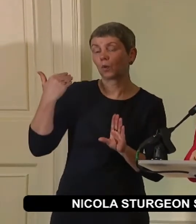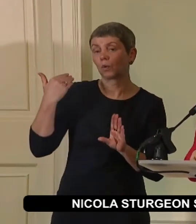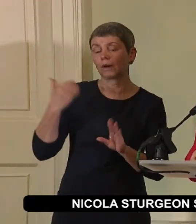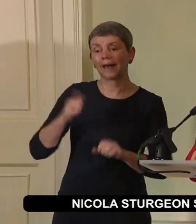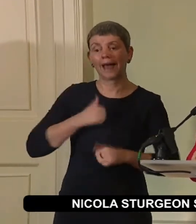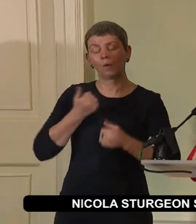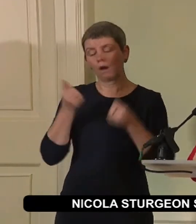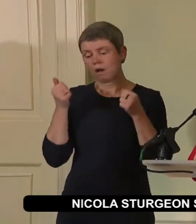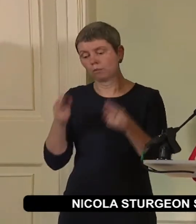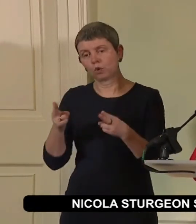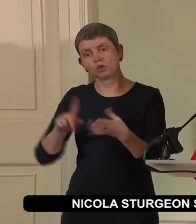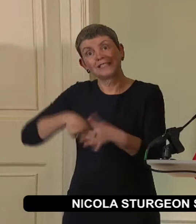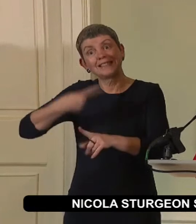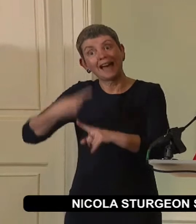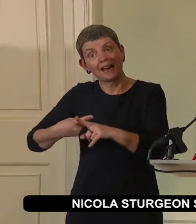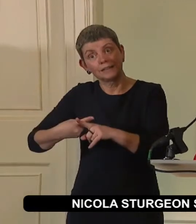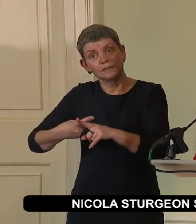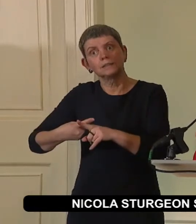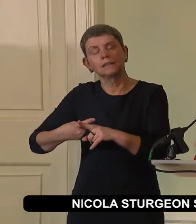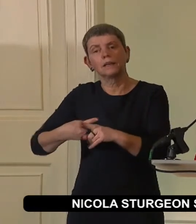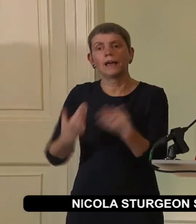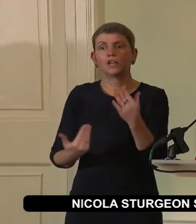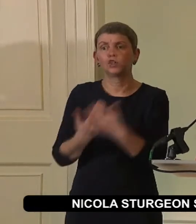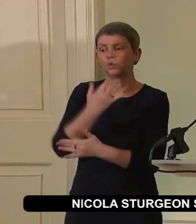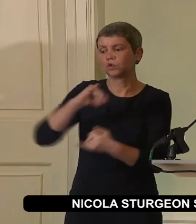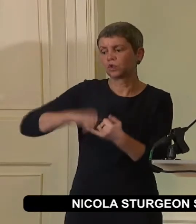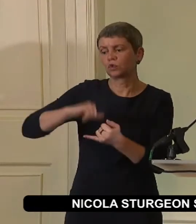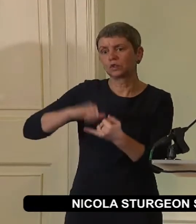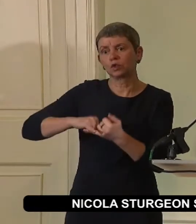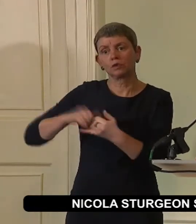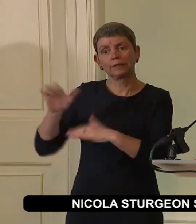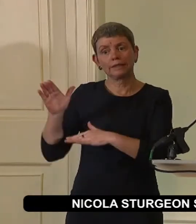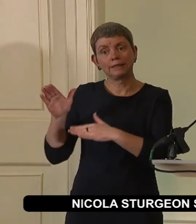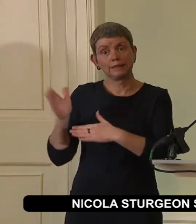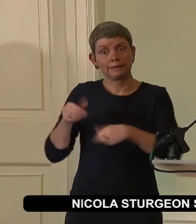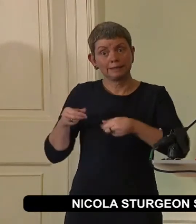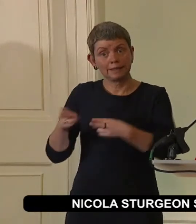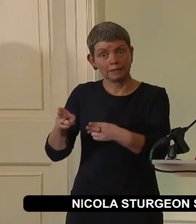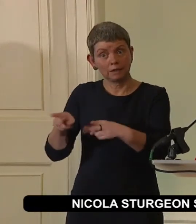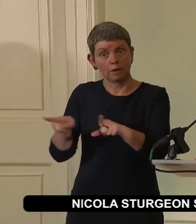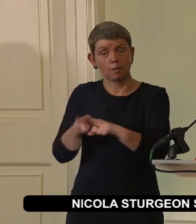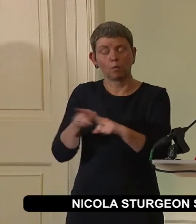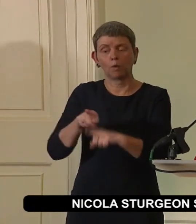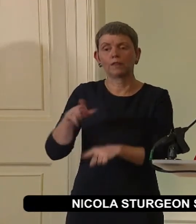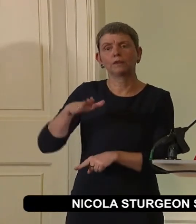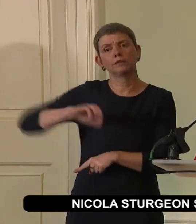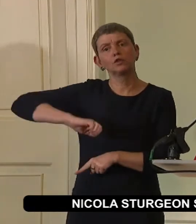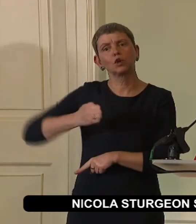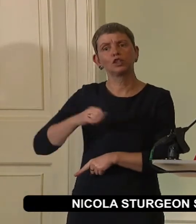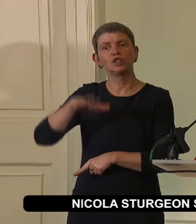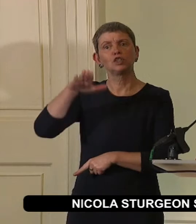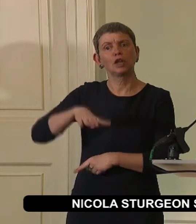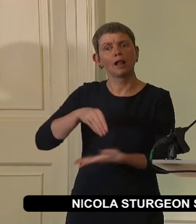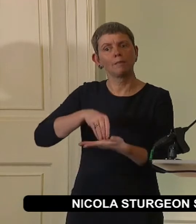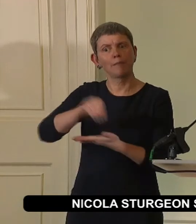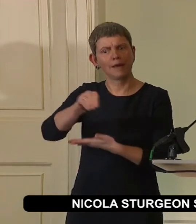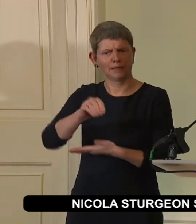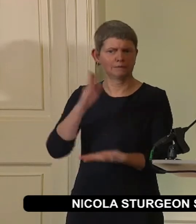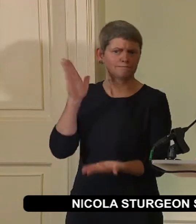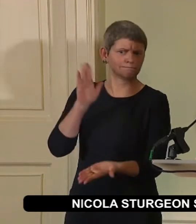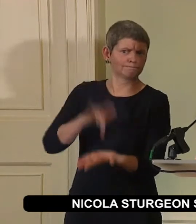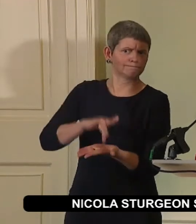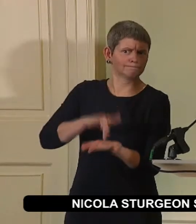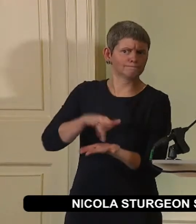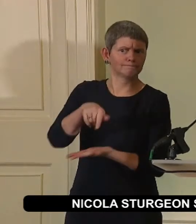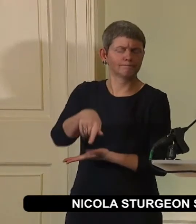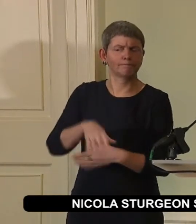taxation and a new social security system with the Scottish Child Payment at its heart. As the Institute for Fiscal Studies confirmed last week, the